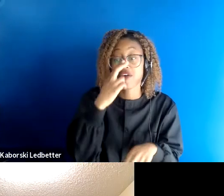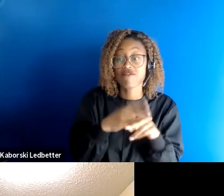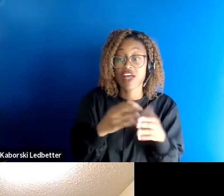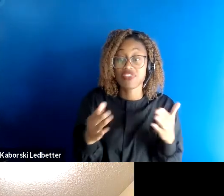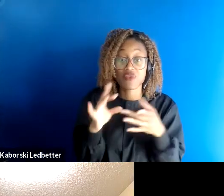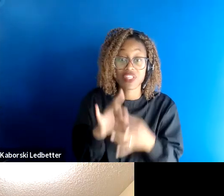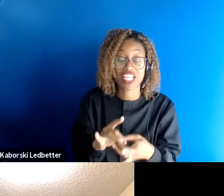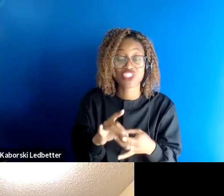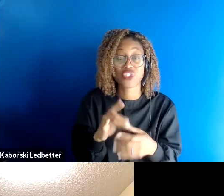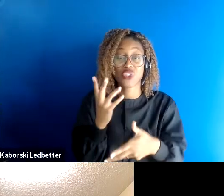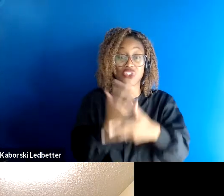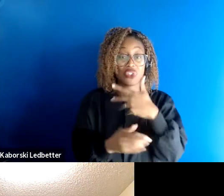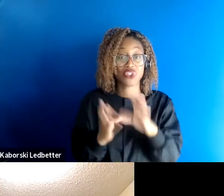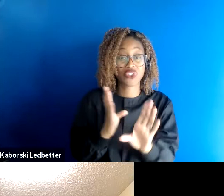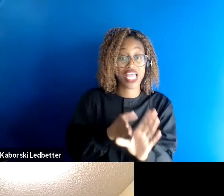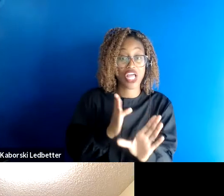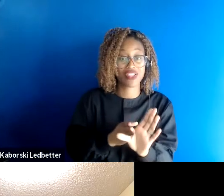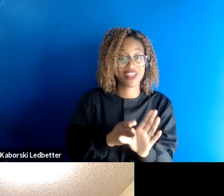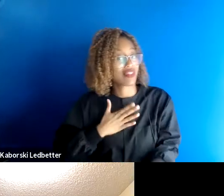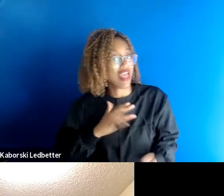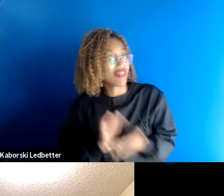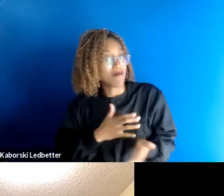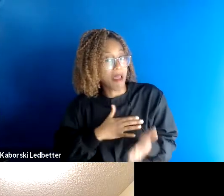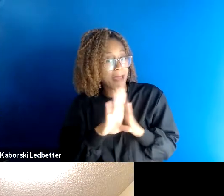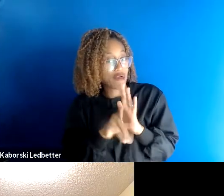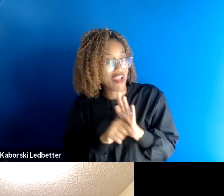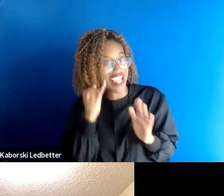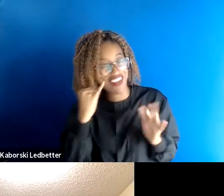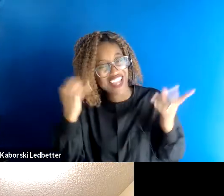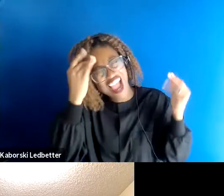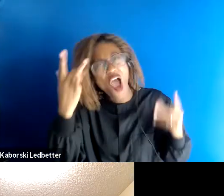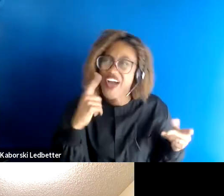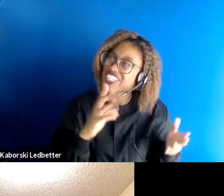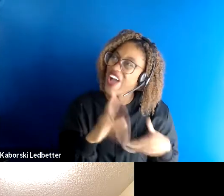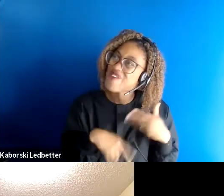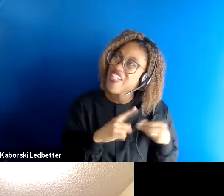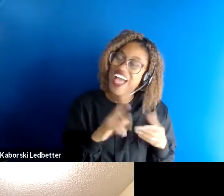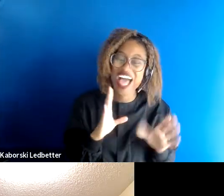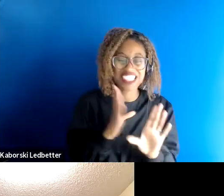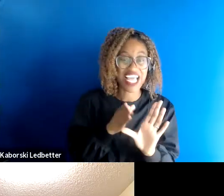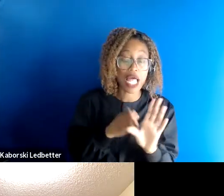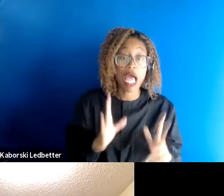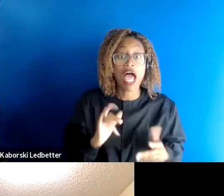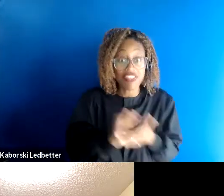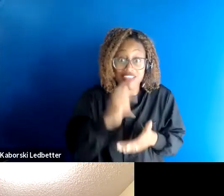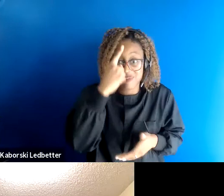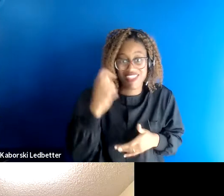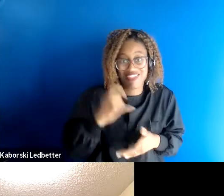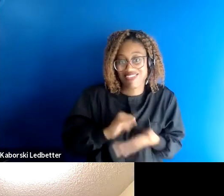social psychology, which is my background, by the way, if you're wondering why I'm talking like a psychologist, it's